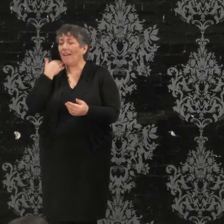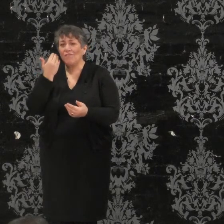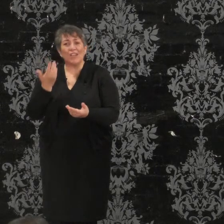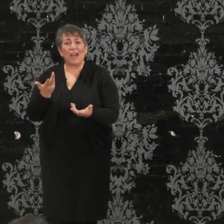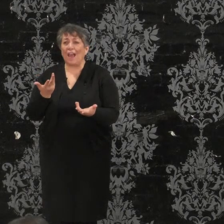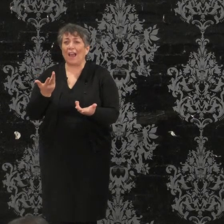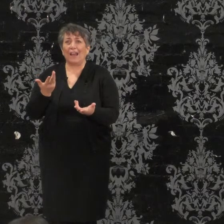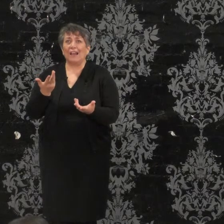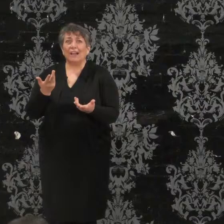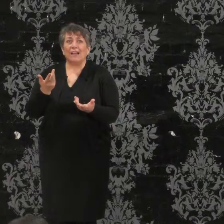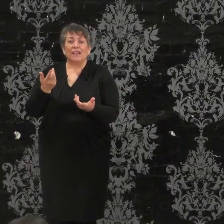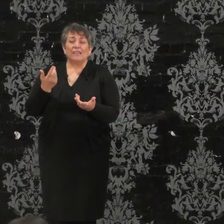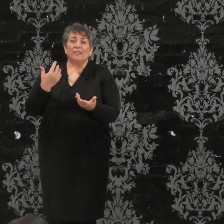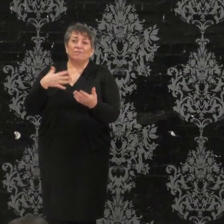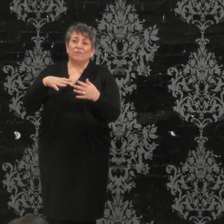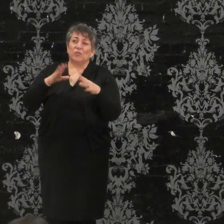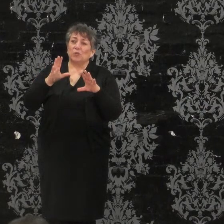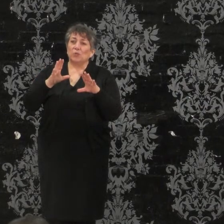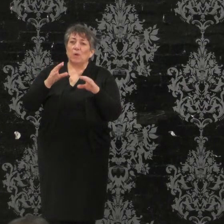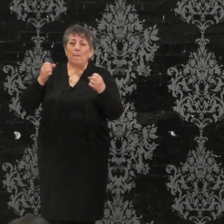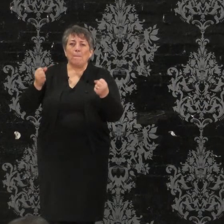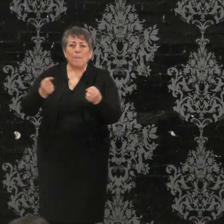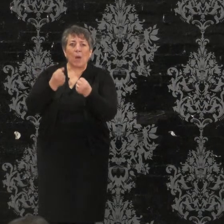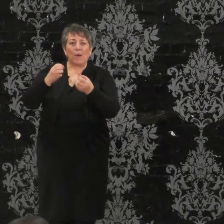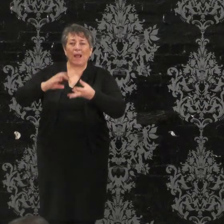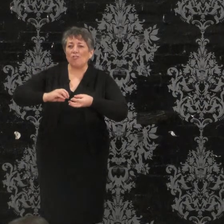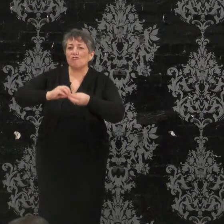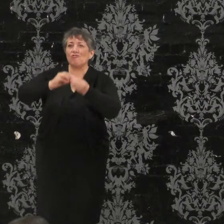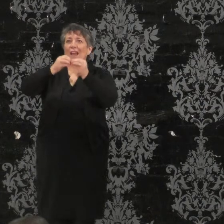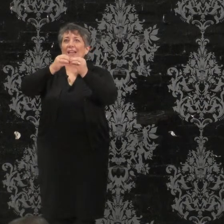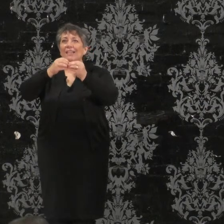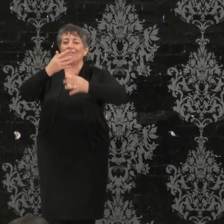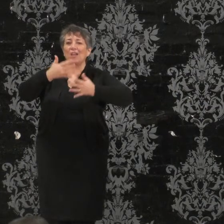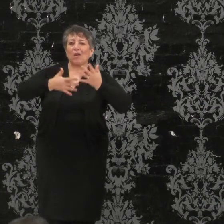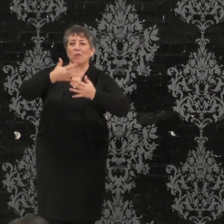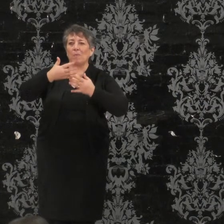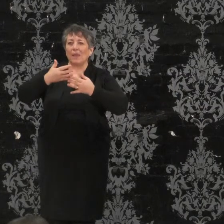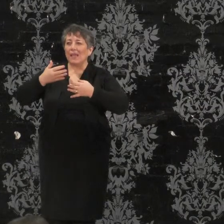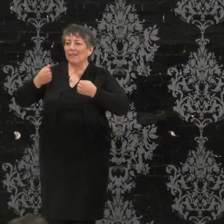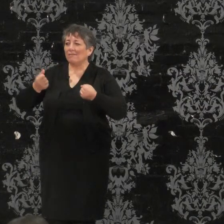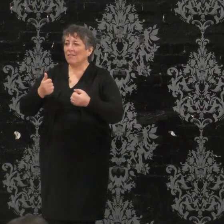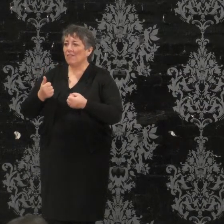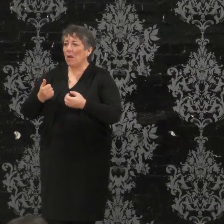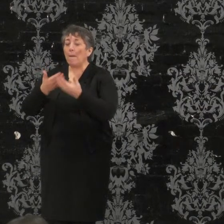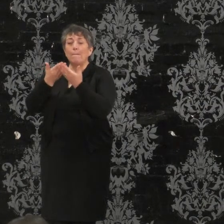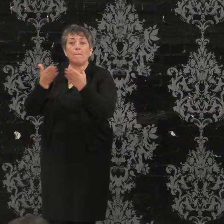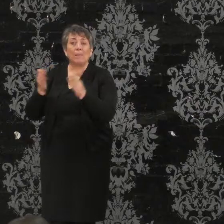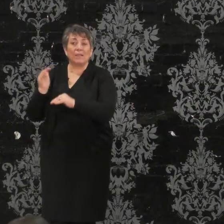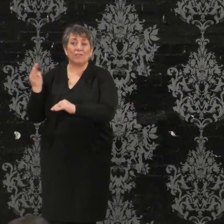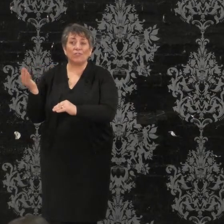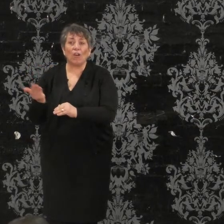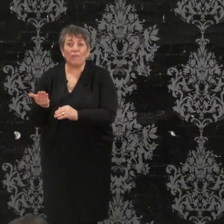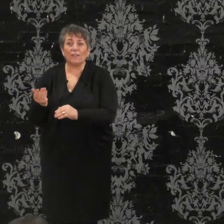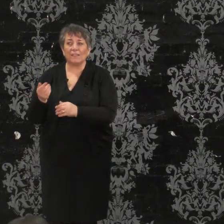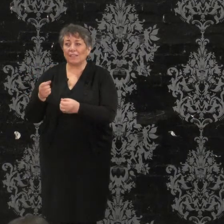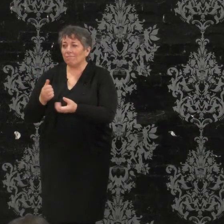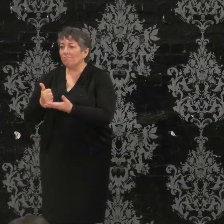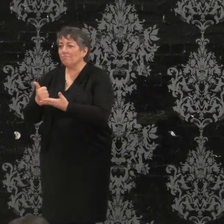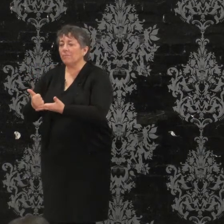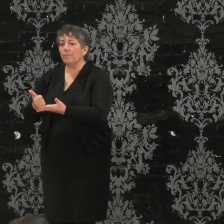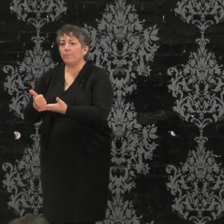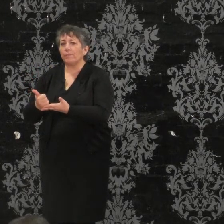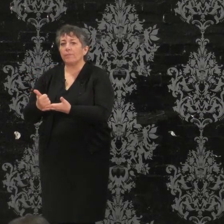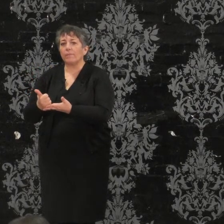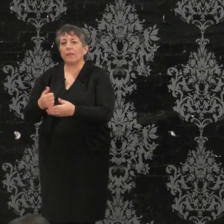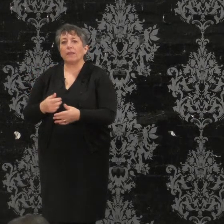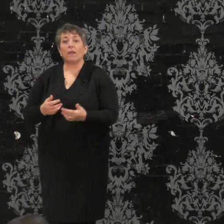to helping to keep our public services running. In other cities like Glasgow, where the demographics are very different,